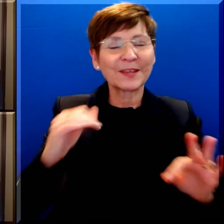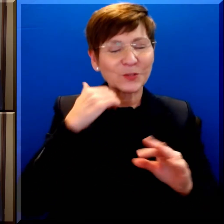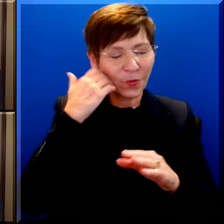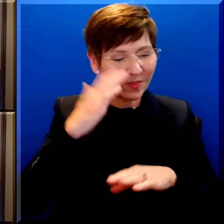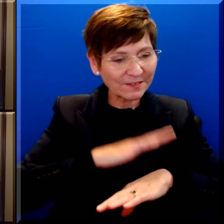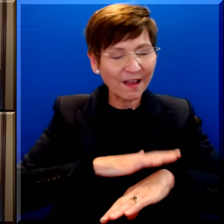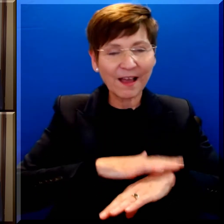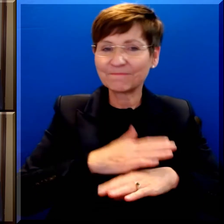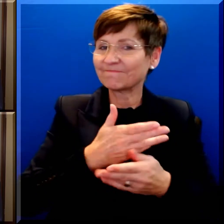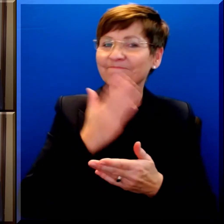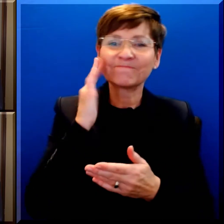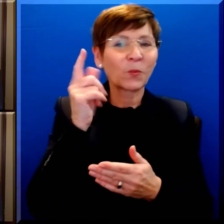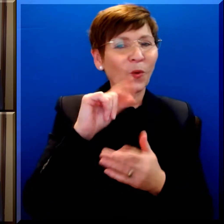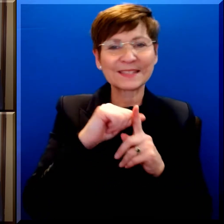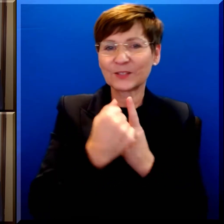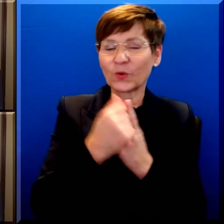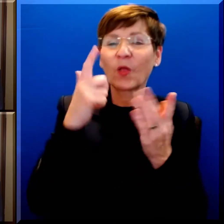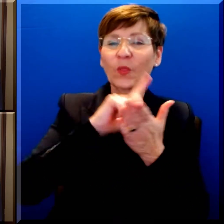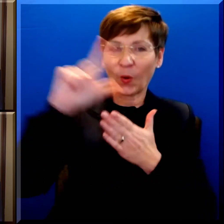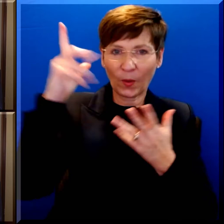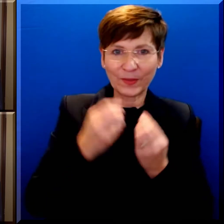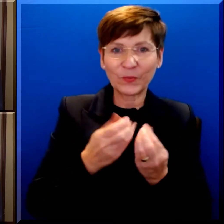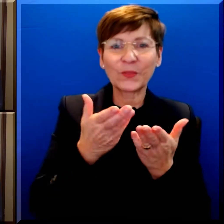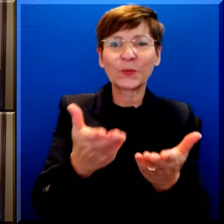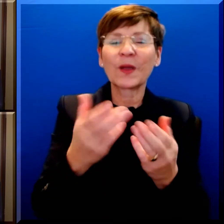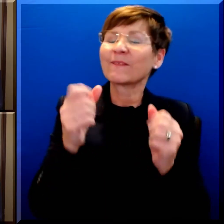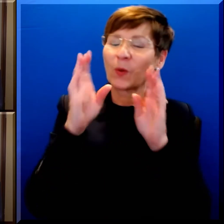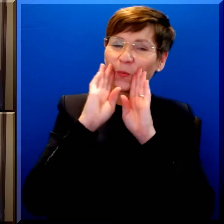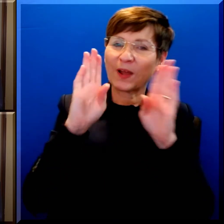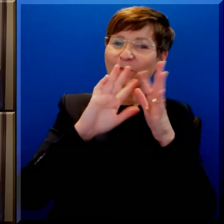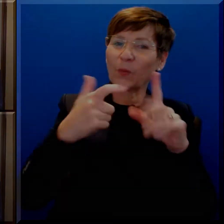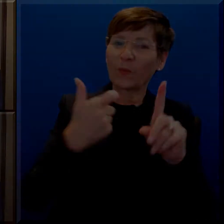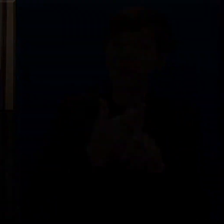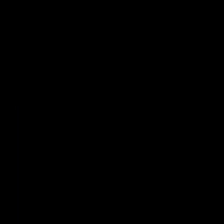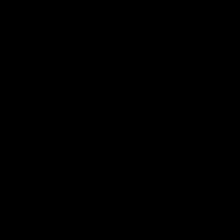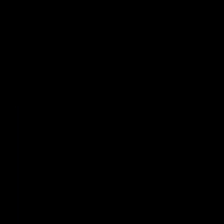The Lord be with you all. Have a great week and thanks for tuning in.